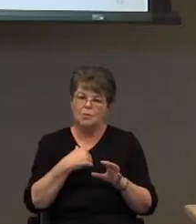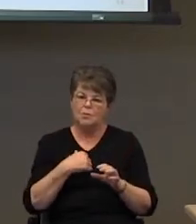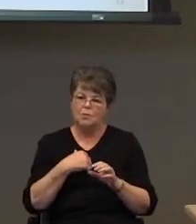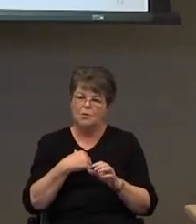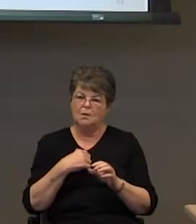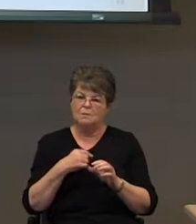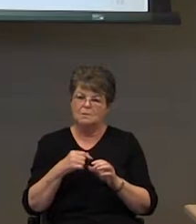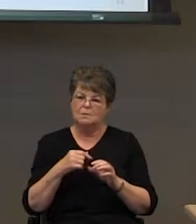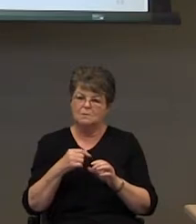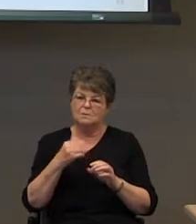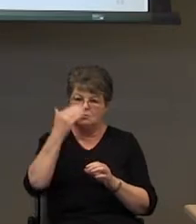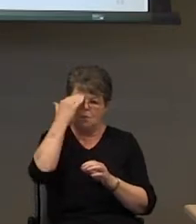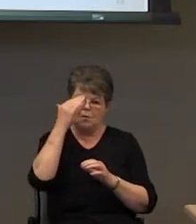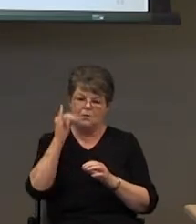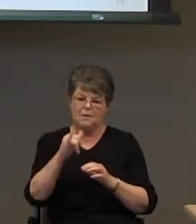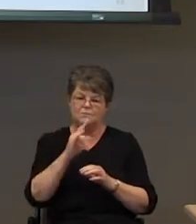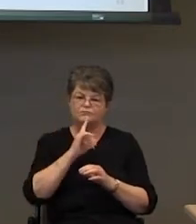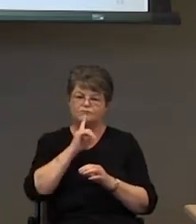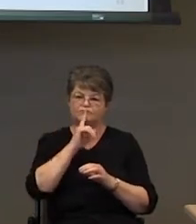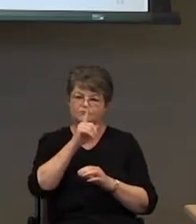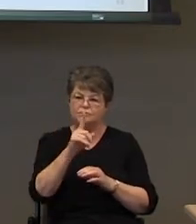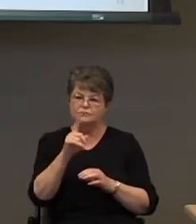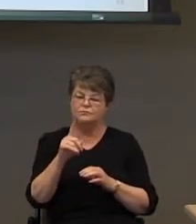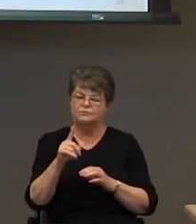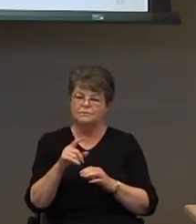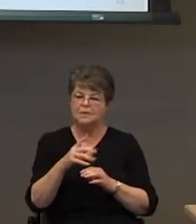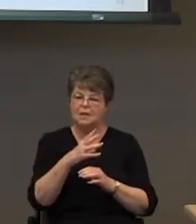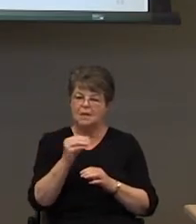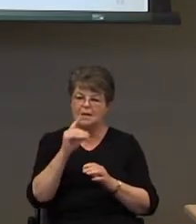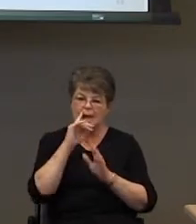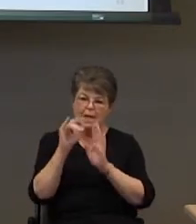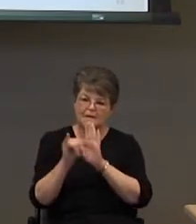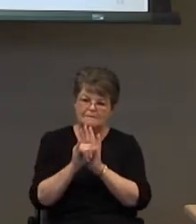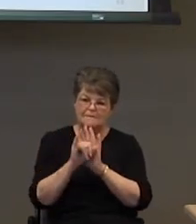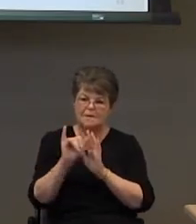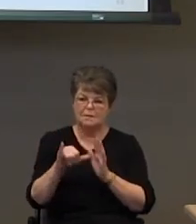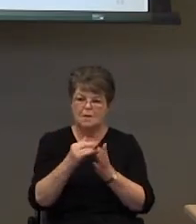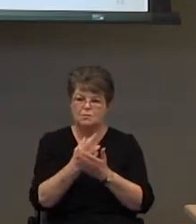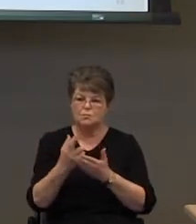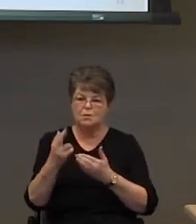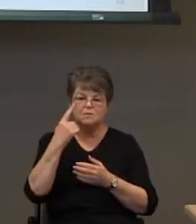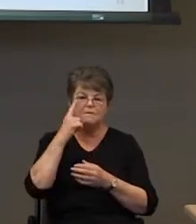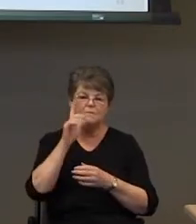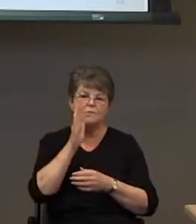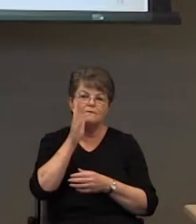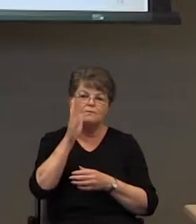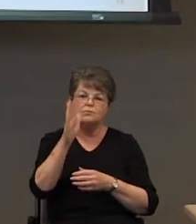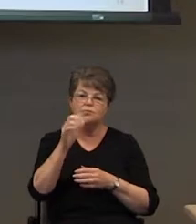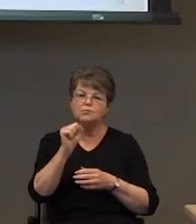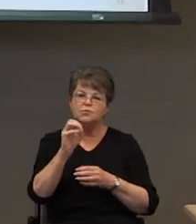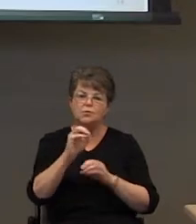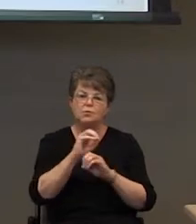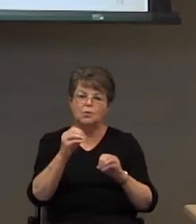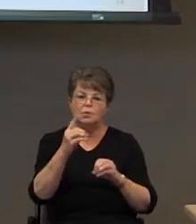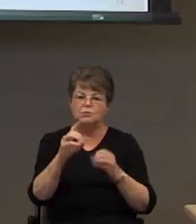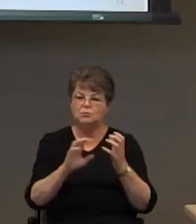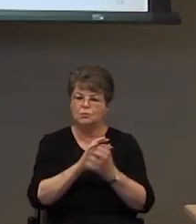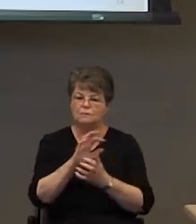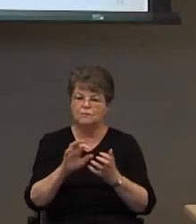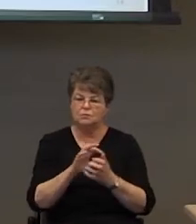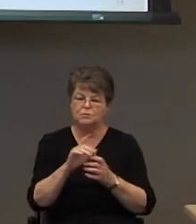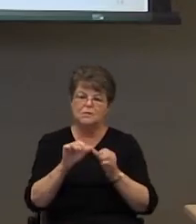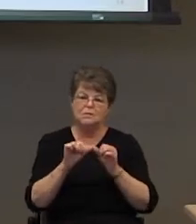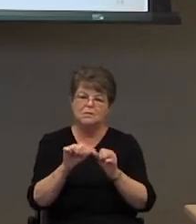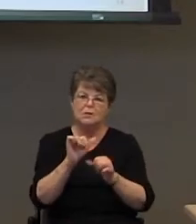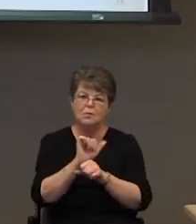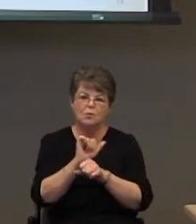those realities. So let's focus on using the resources we have now and then identify those resources in the future so there's no confusion.